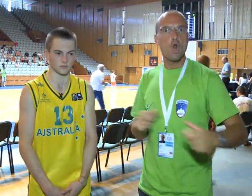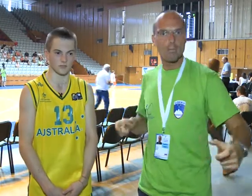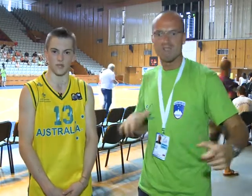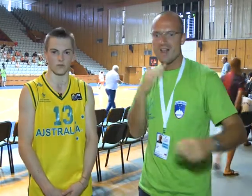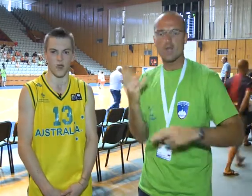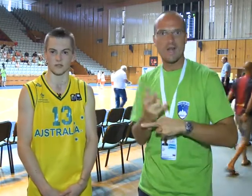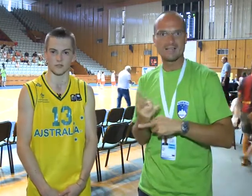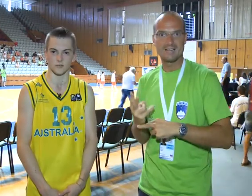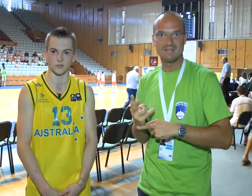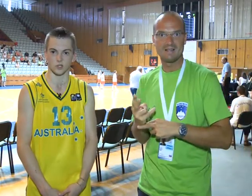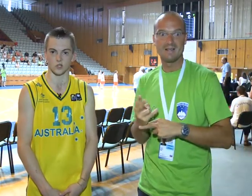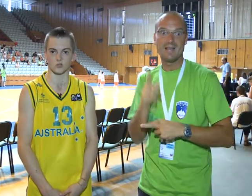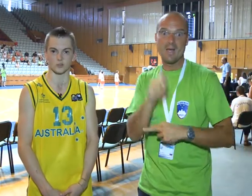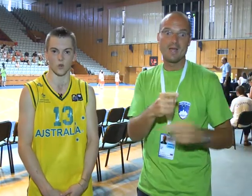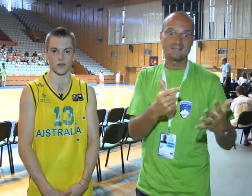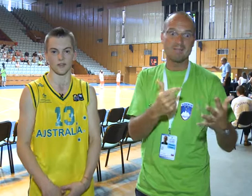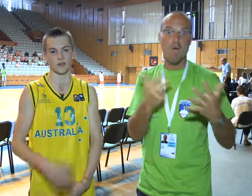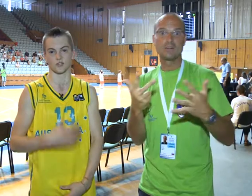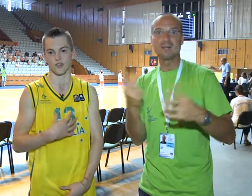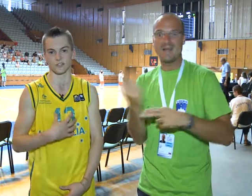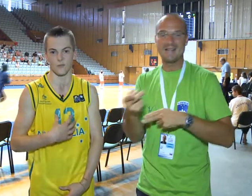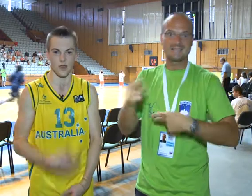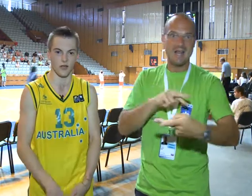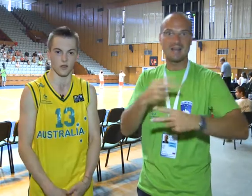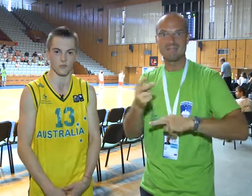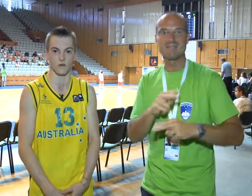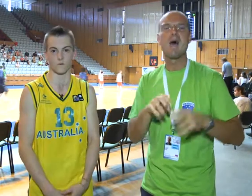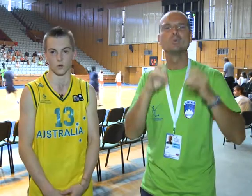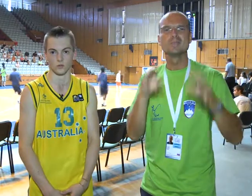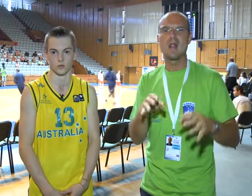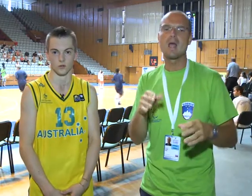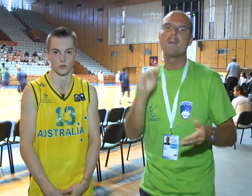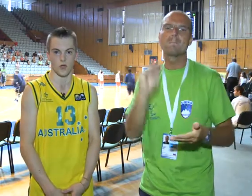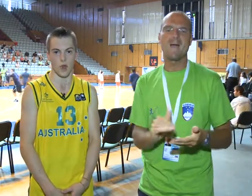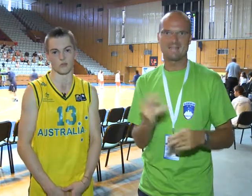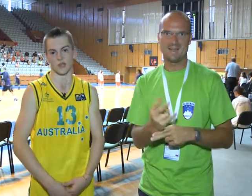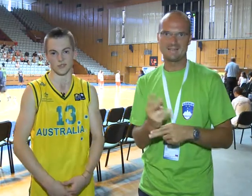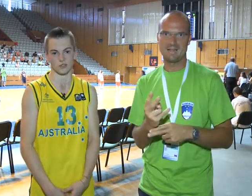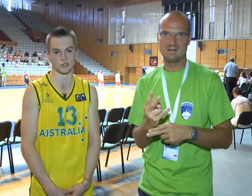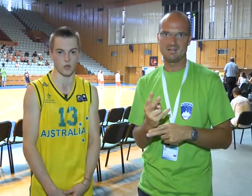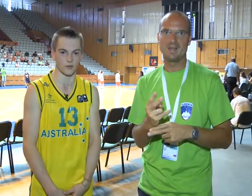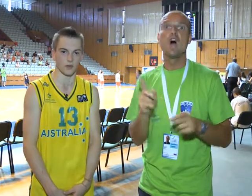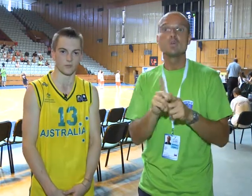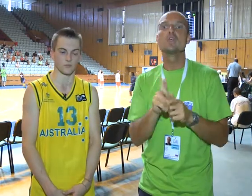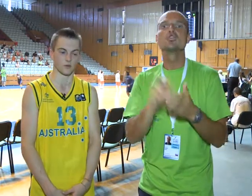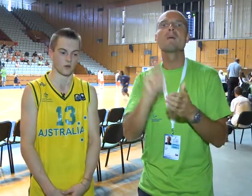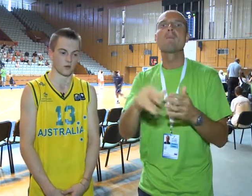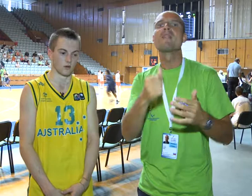7 or 8 substitutions, whereas our Australian team only had like about 4. and we've got injuries on top of that.